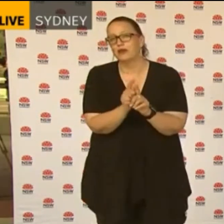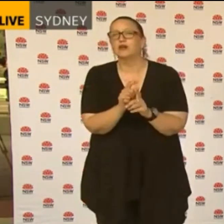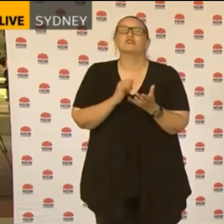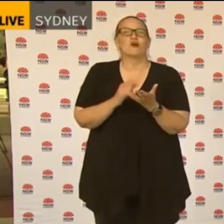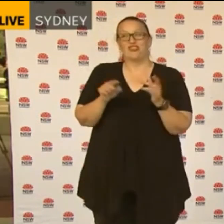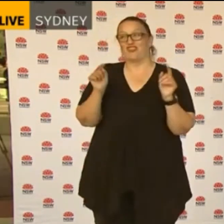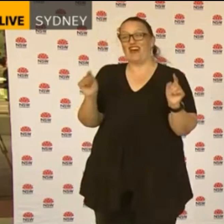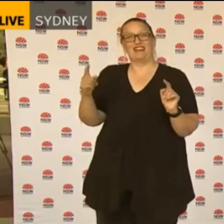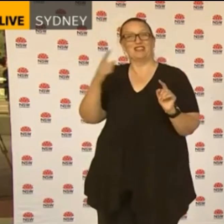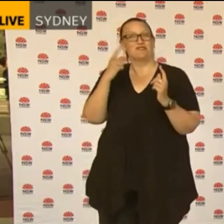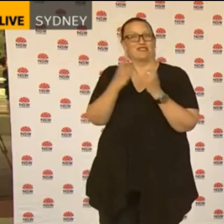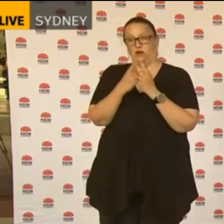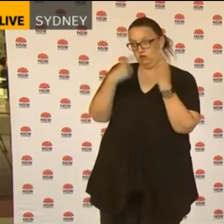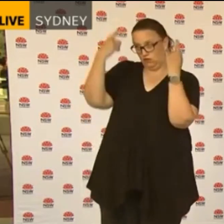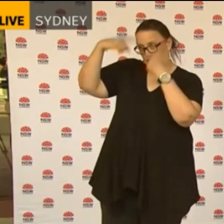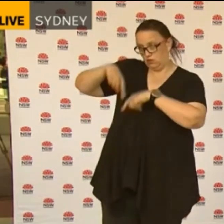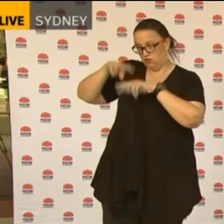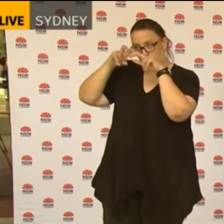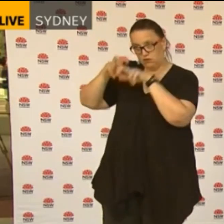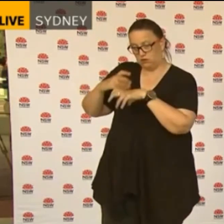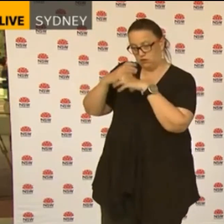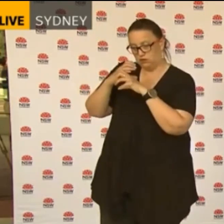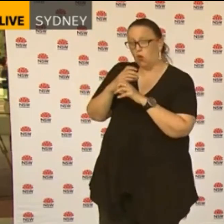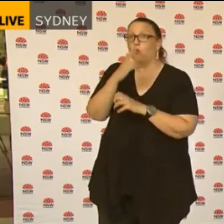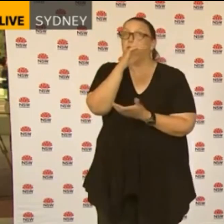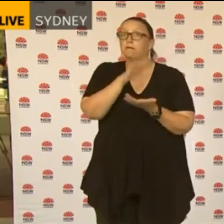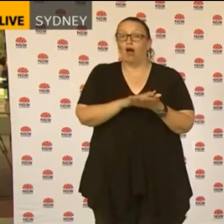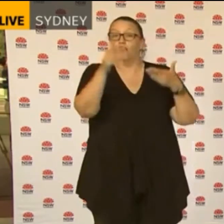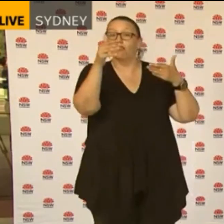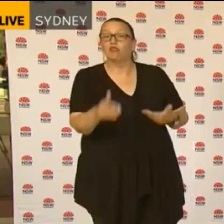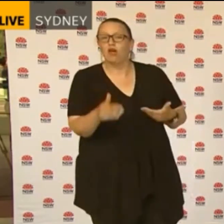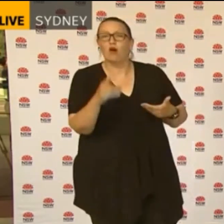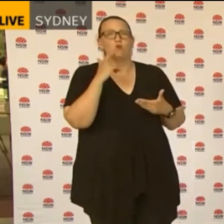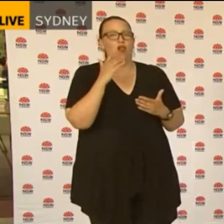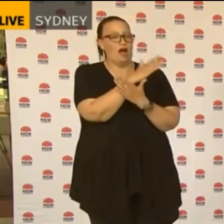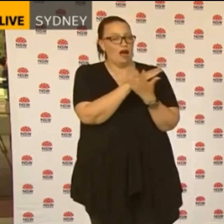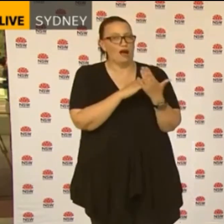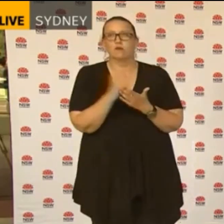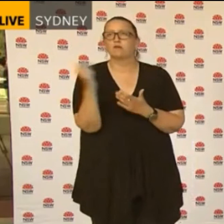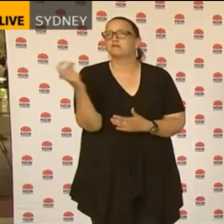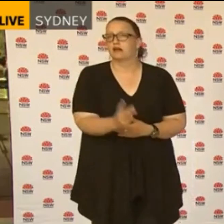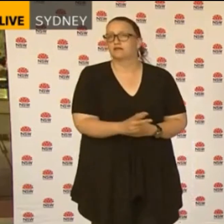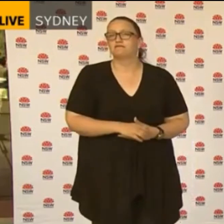higher. So they're the factors we need to consider whilst we have that pause, and I think it's an important thing to do.